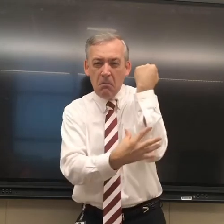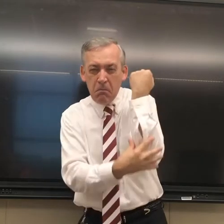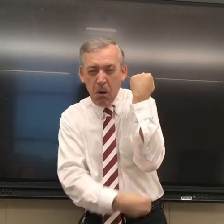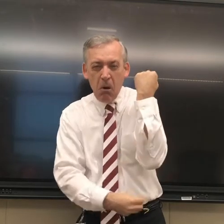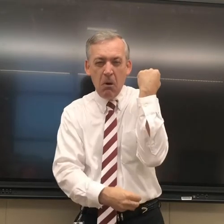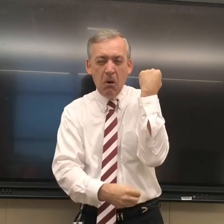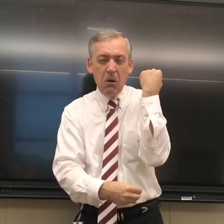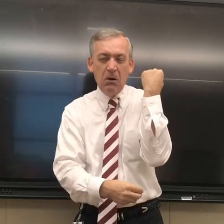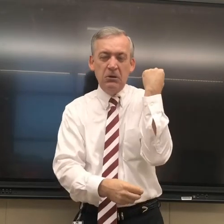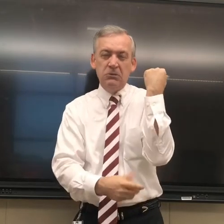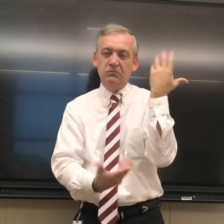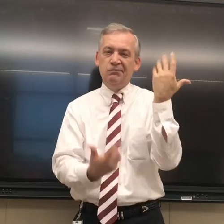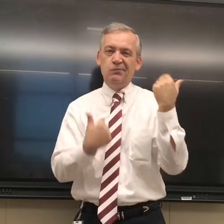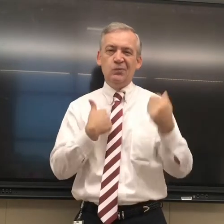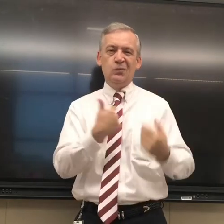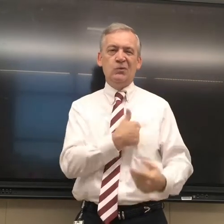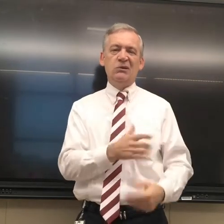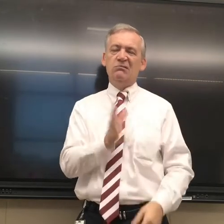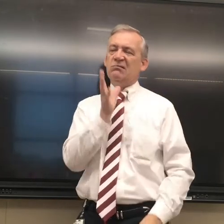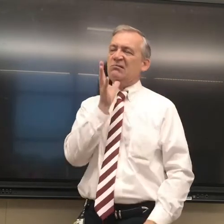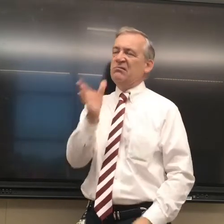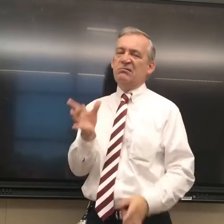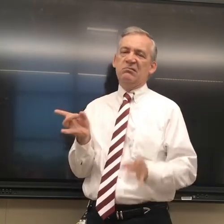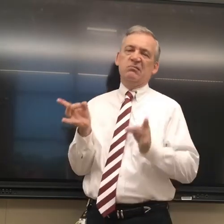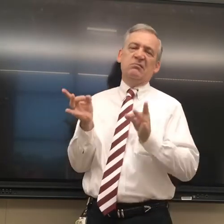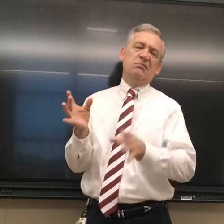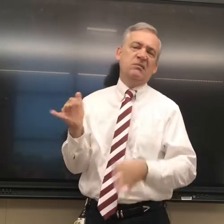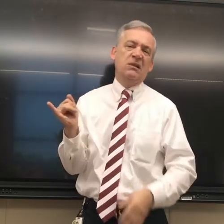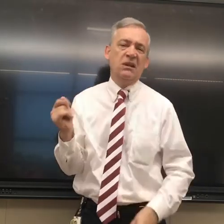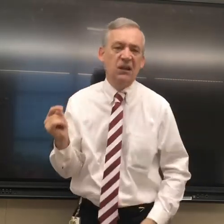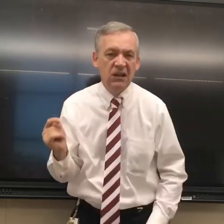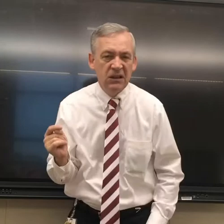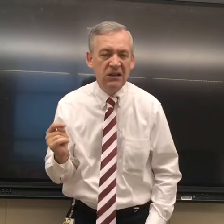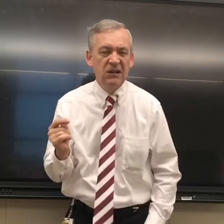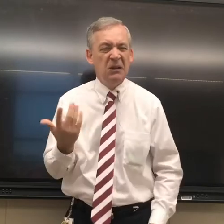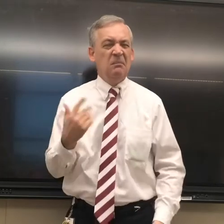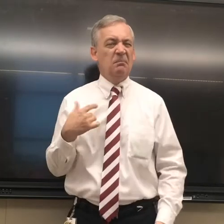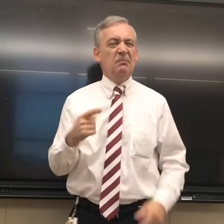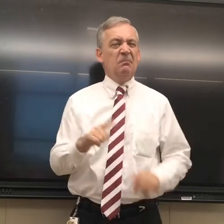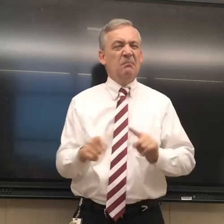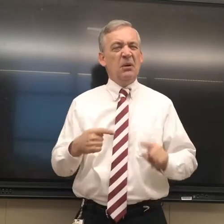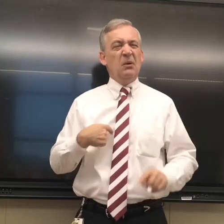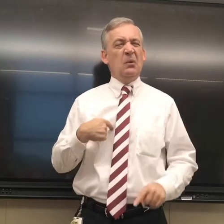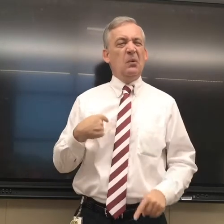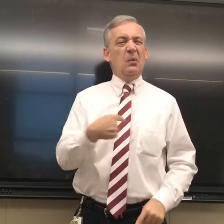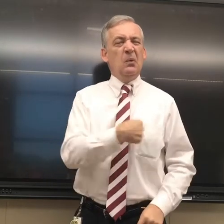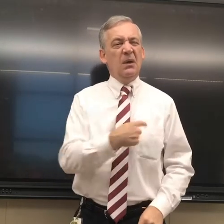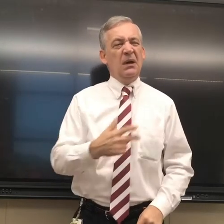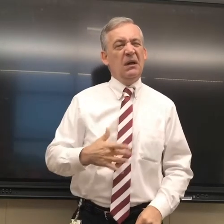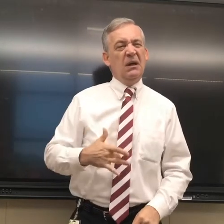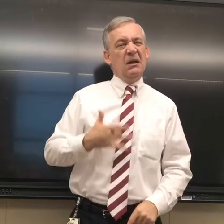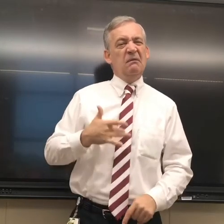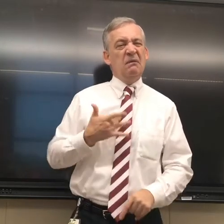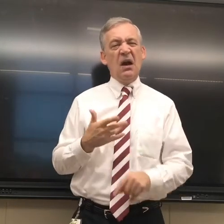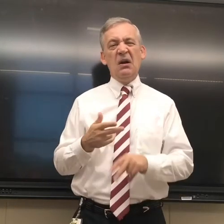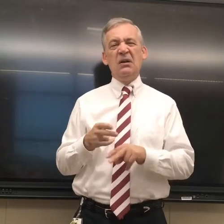was still the vague, undirected restlessness of the zoo-bred flamingo